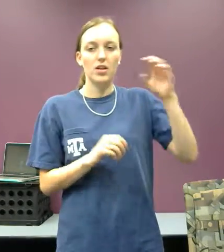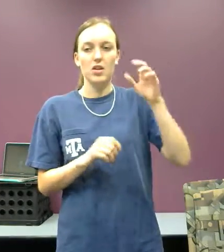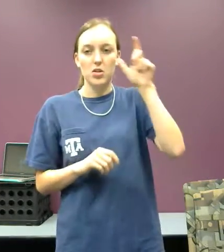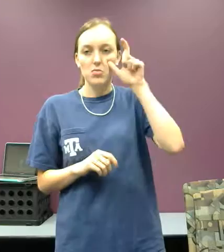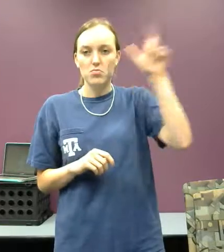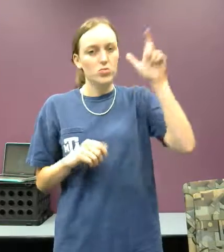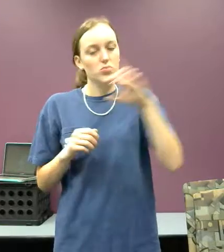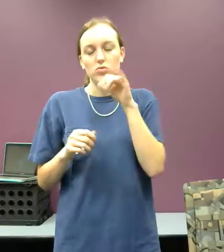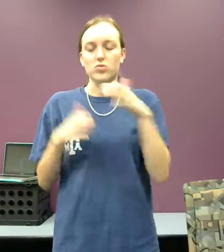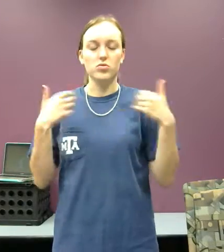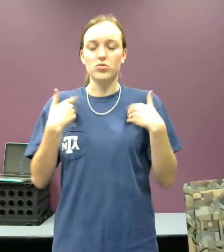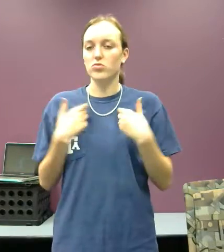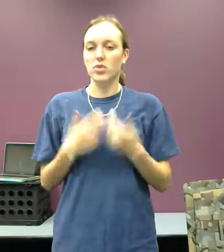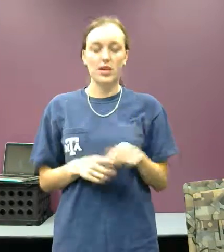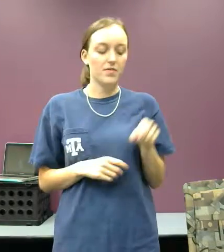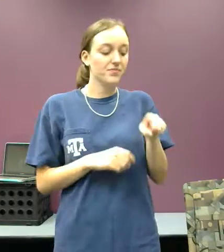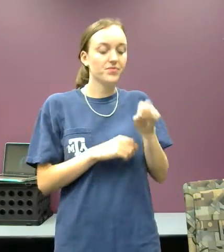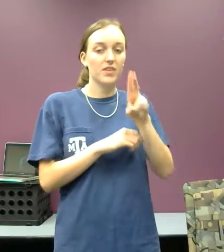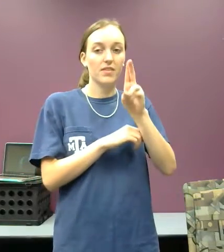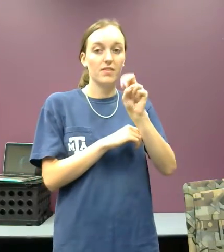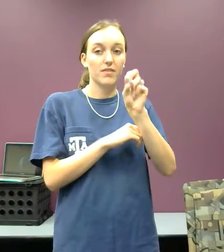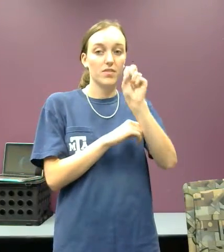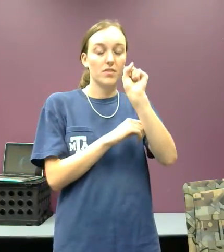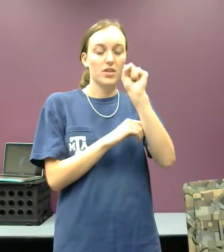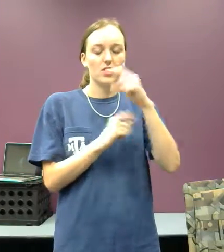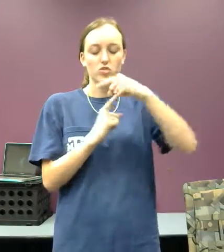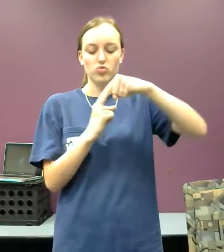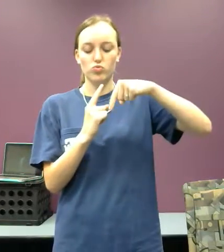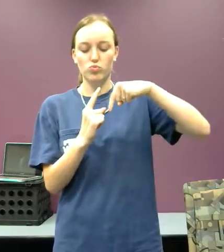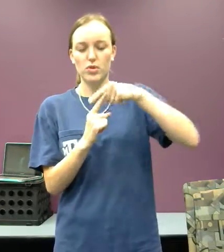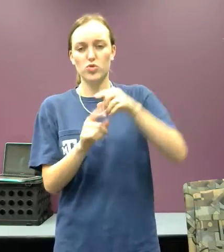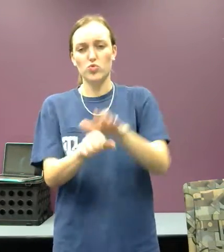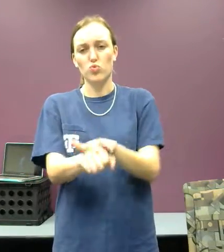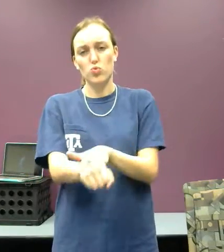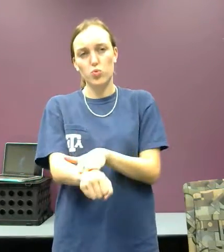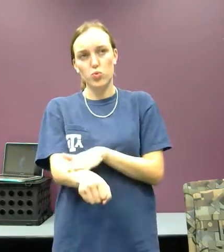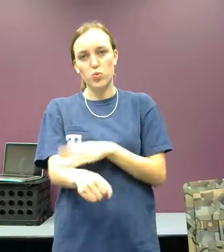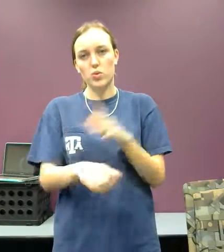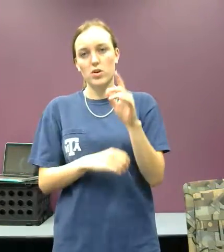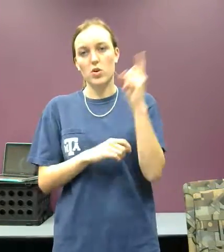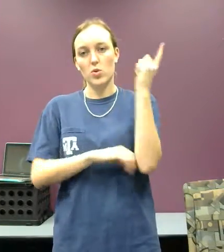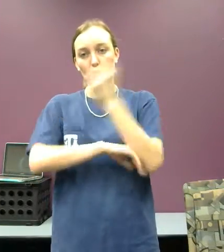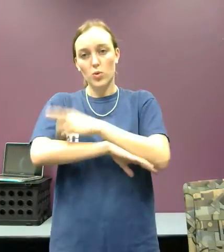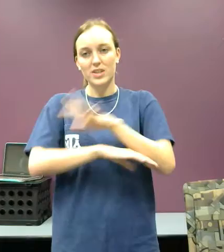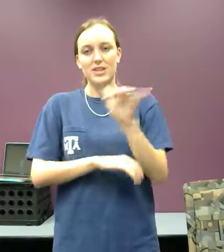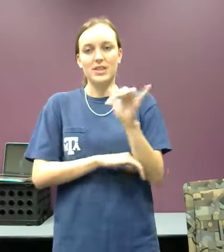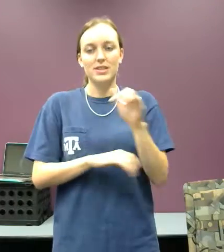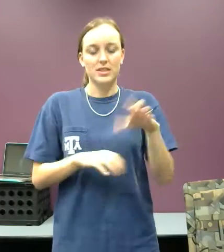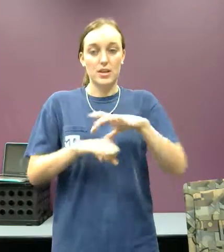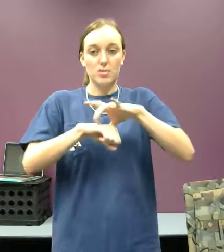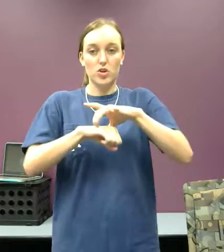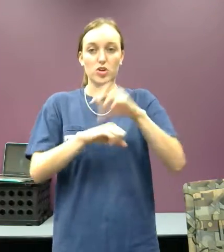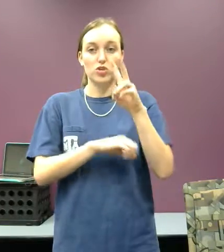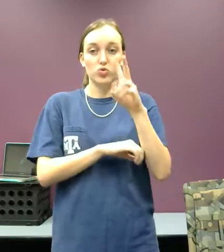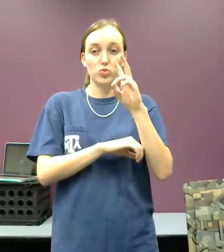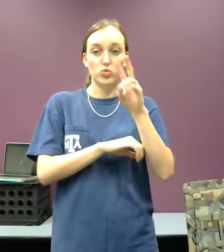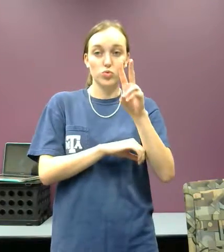single rotation, a single day on this blistering hot world, lasts 224 Earth days. It is also the only planet to have a retrograde